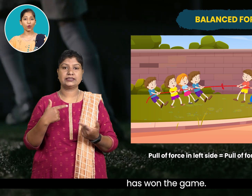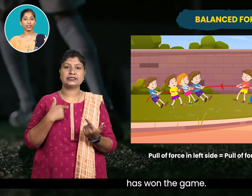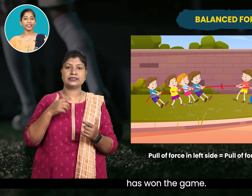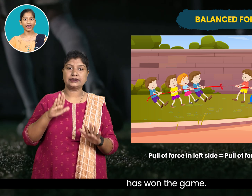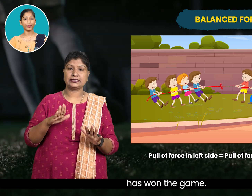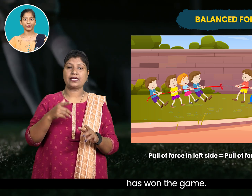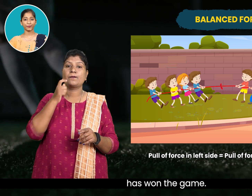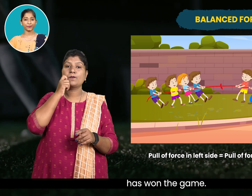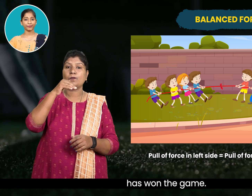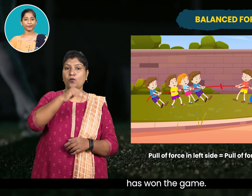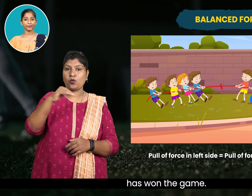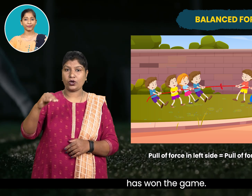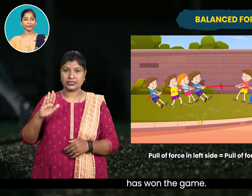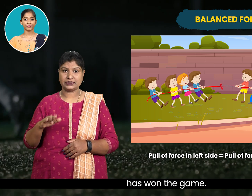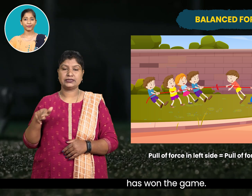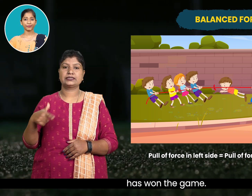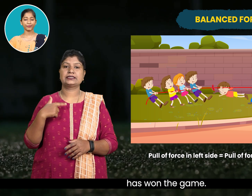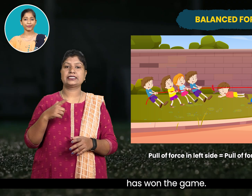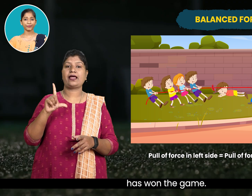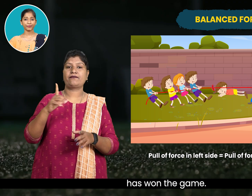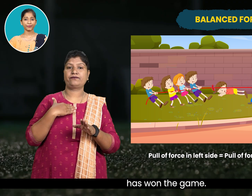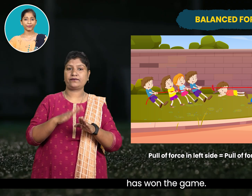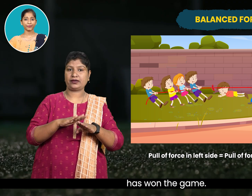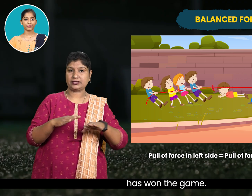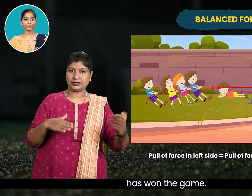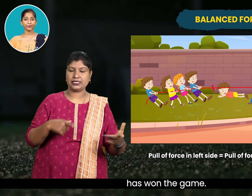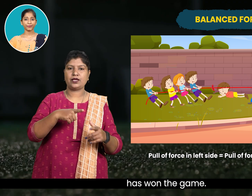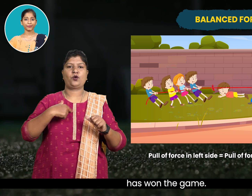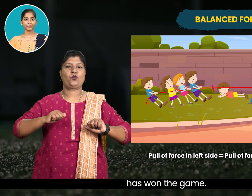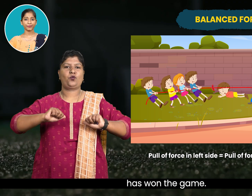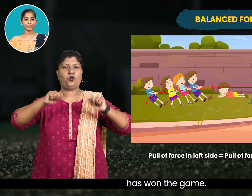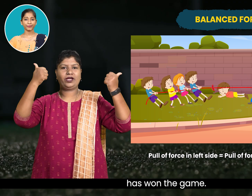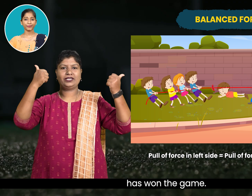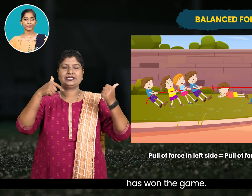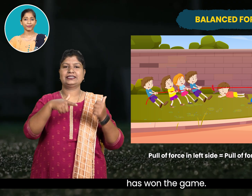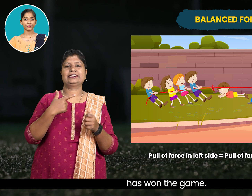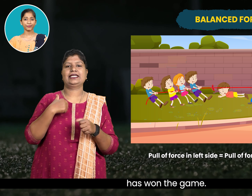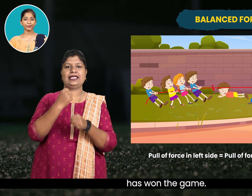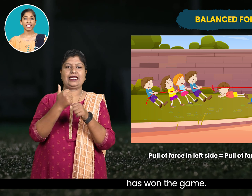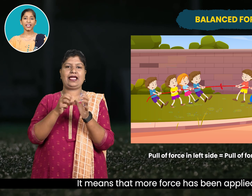has won the game.